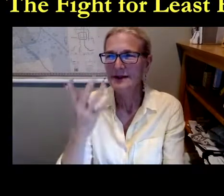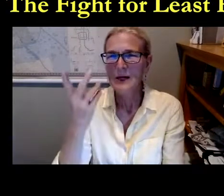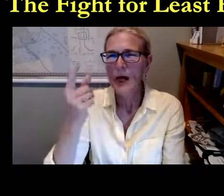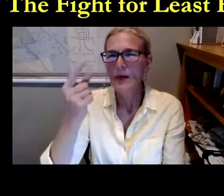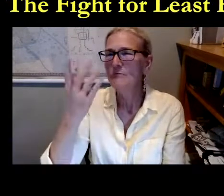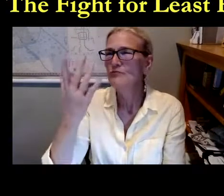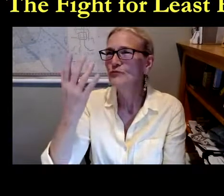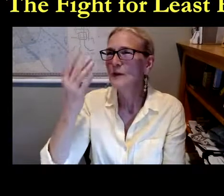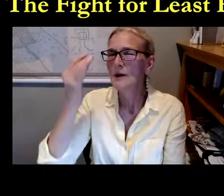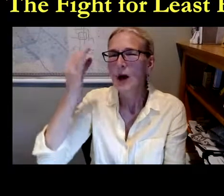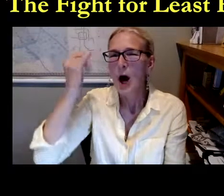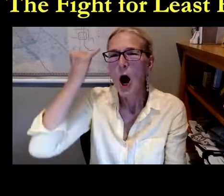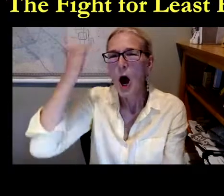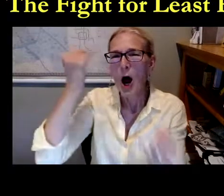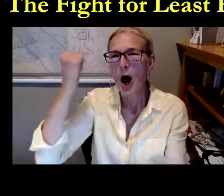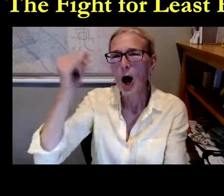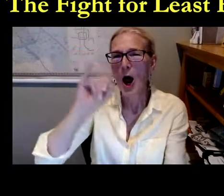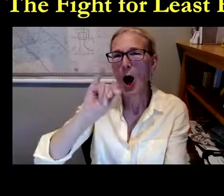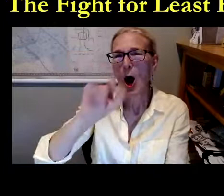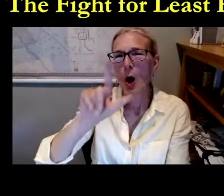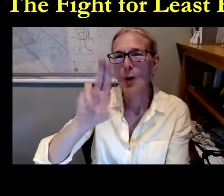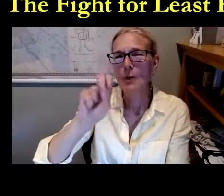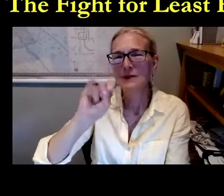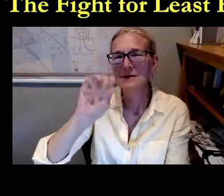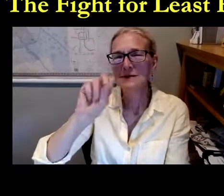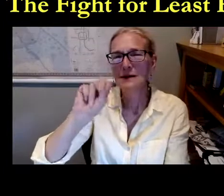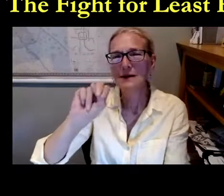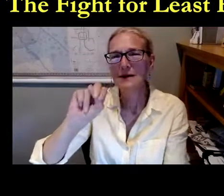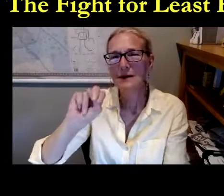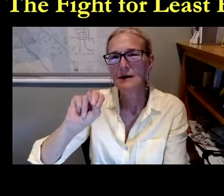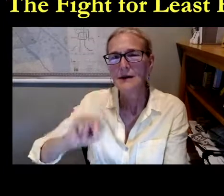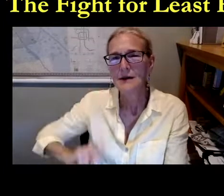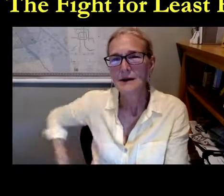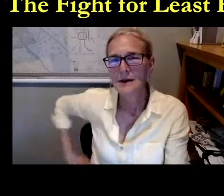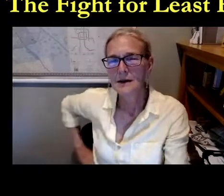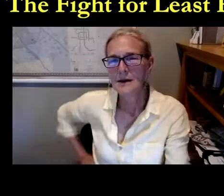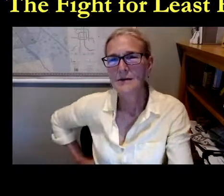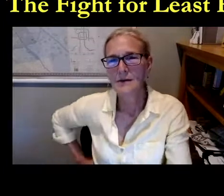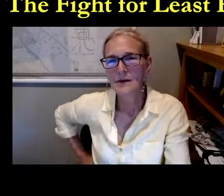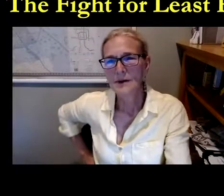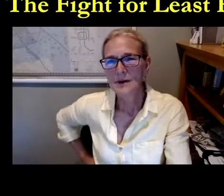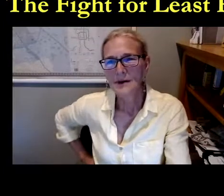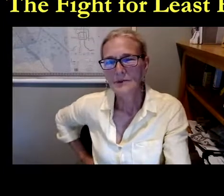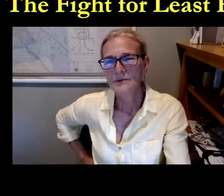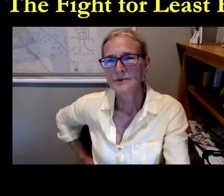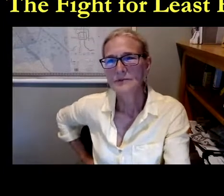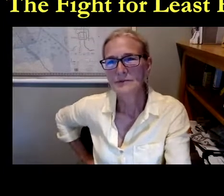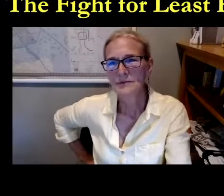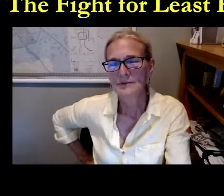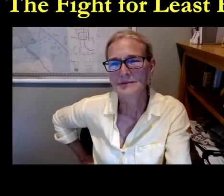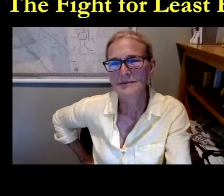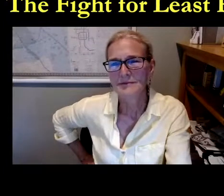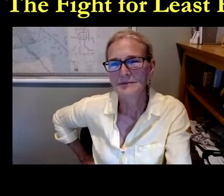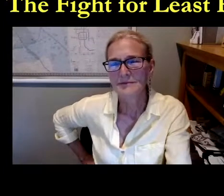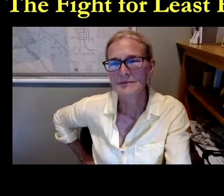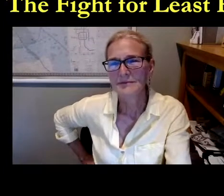what would be the thing that could, what do you think could turn deaf education on its head? You know,